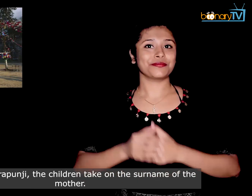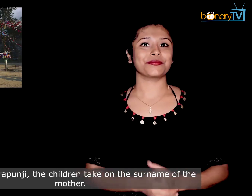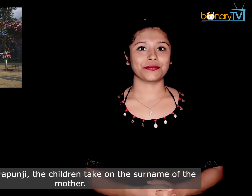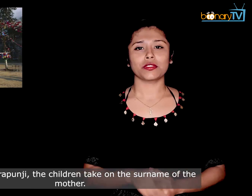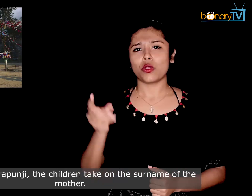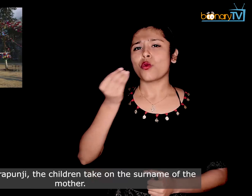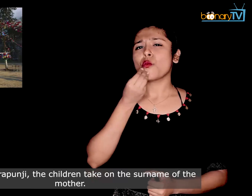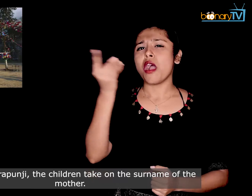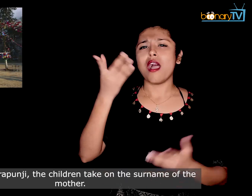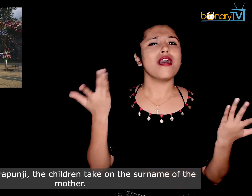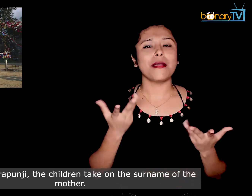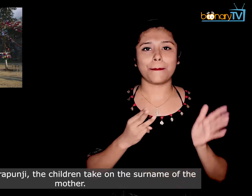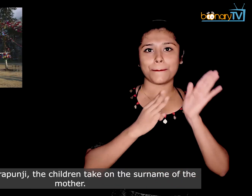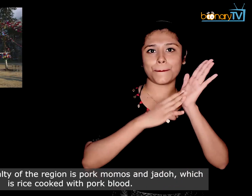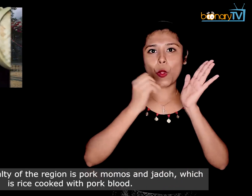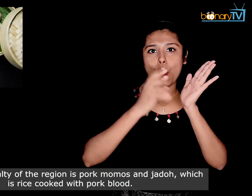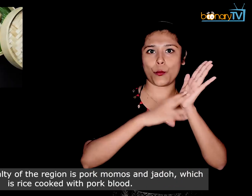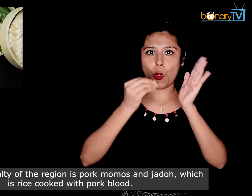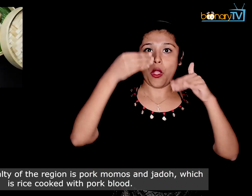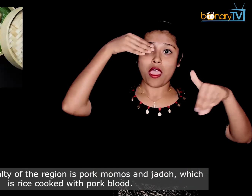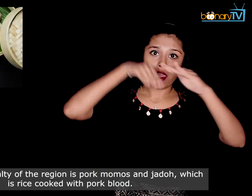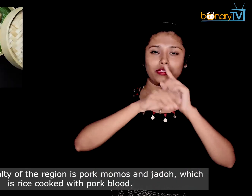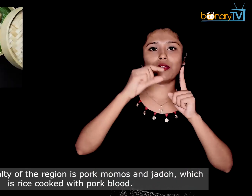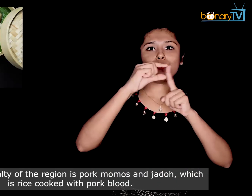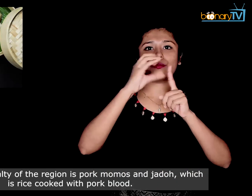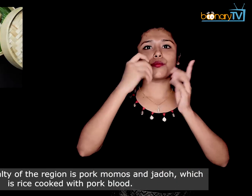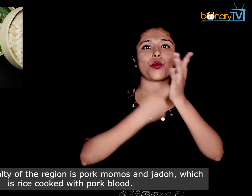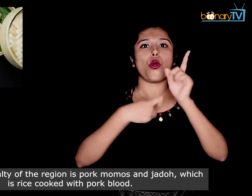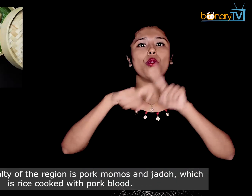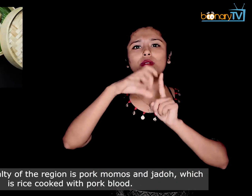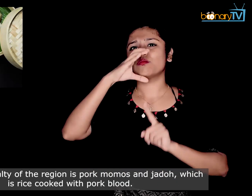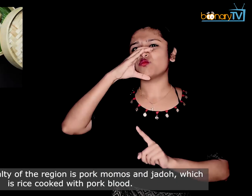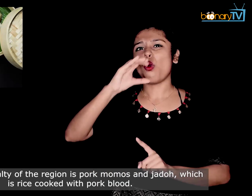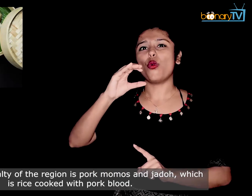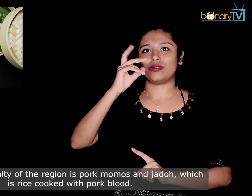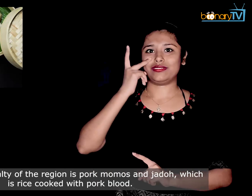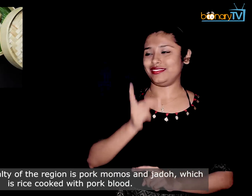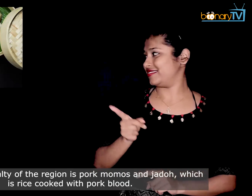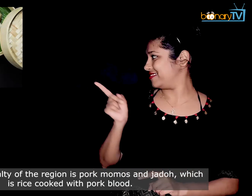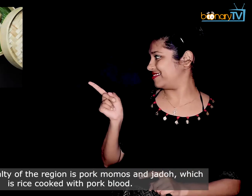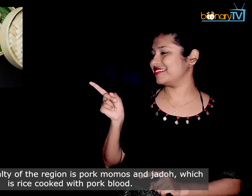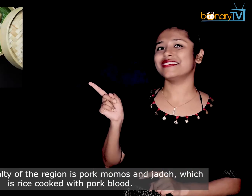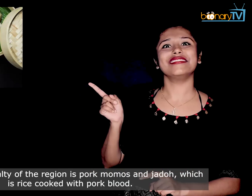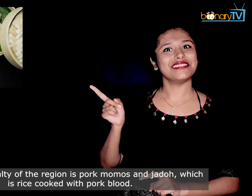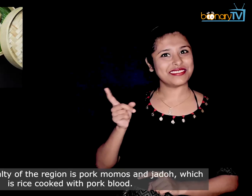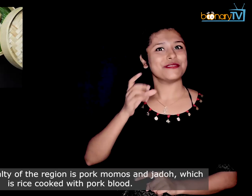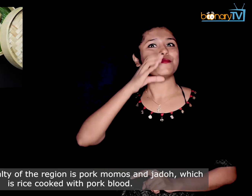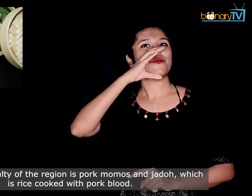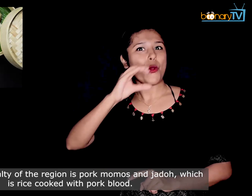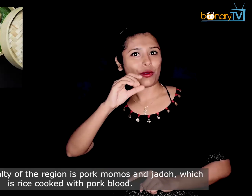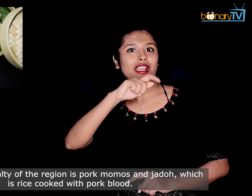the surname of the mother. The food speciality of the region is pork